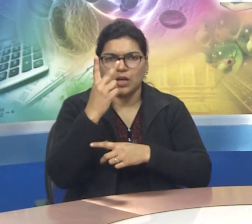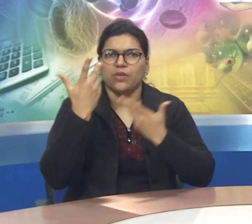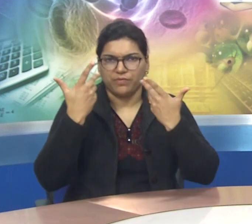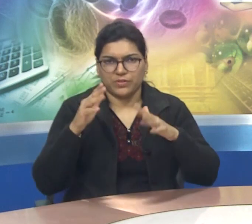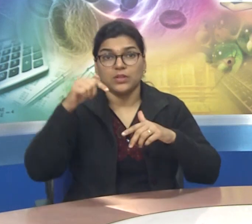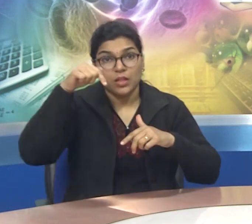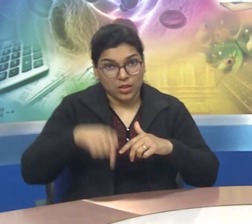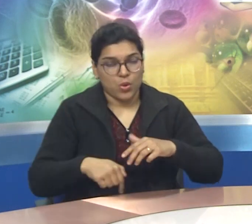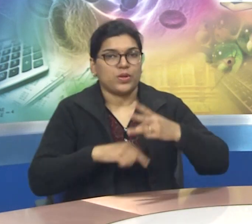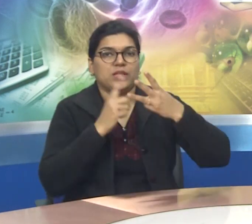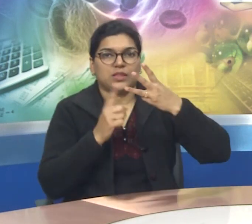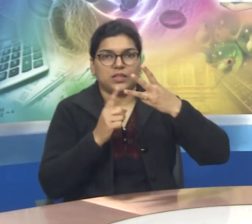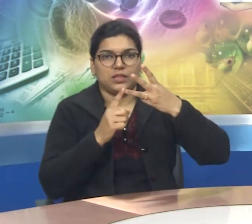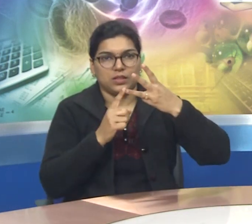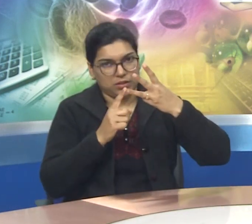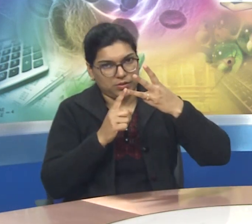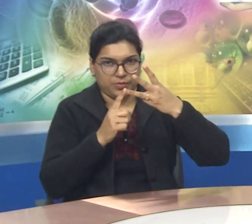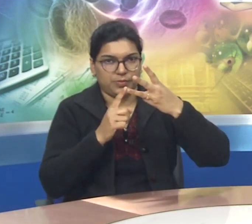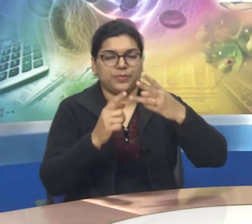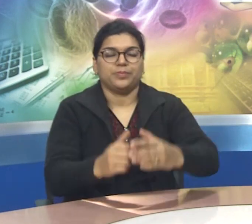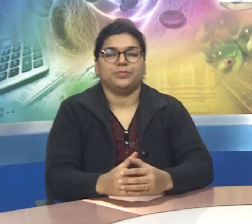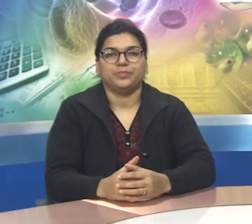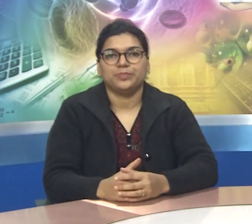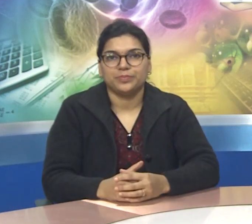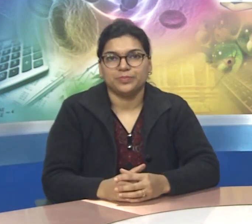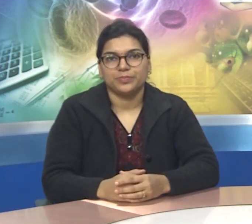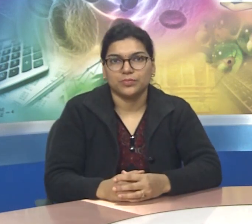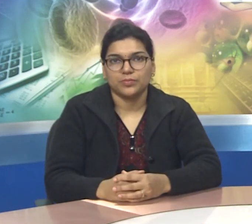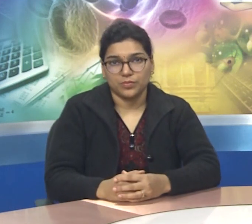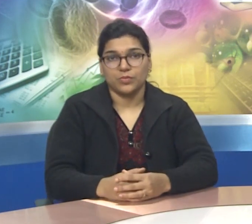2. In this video, we will be discussing law number 3.